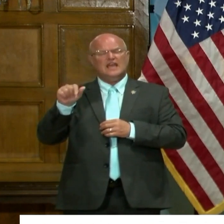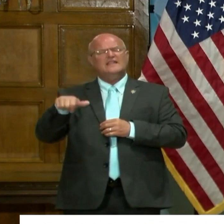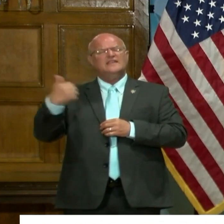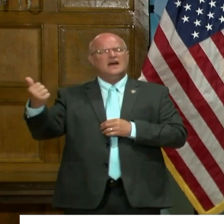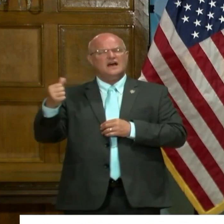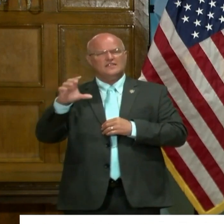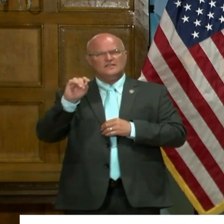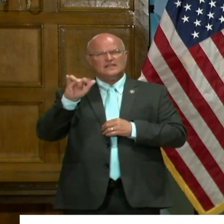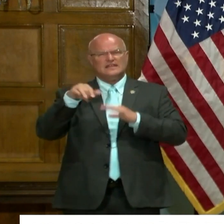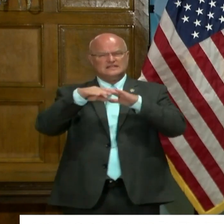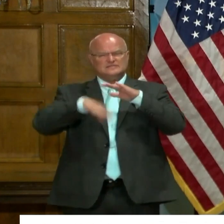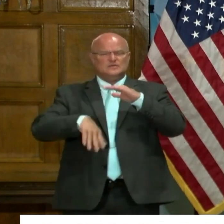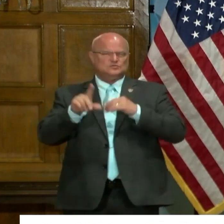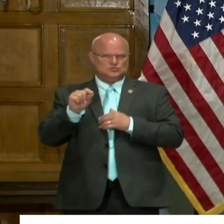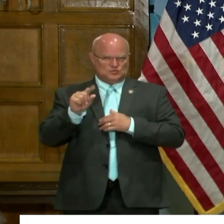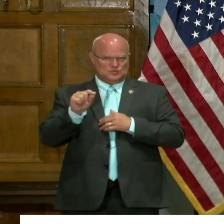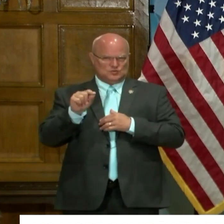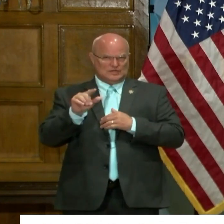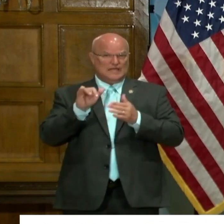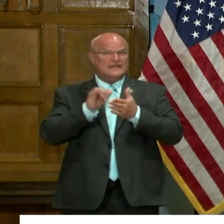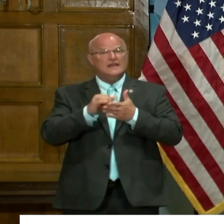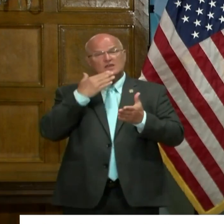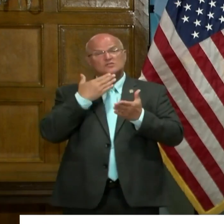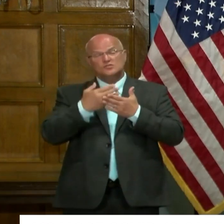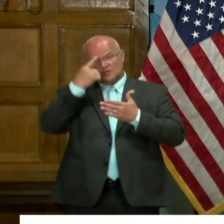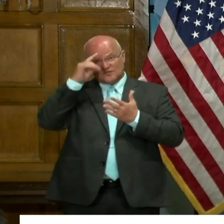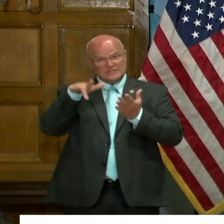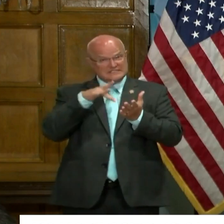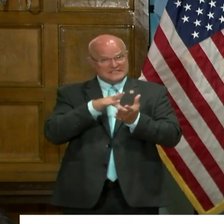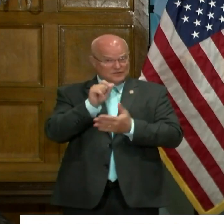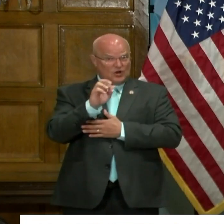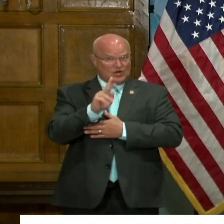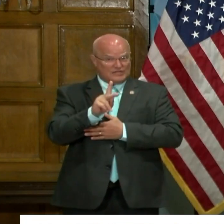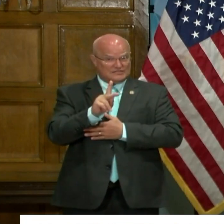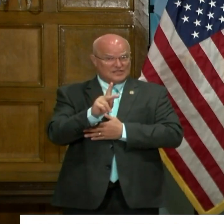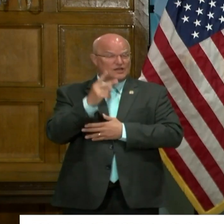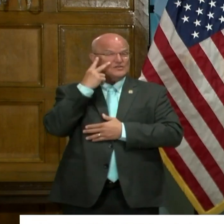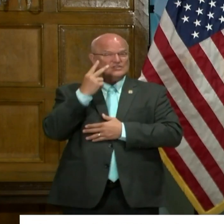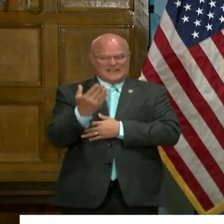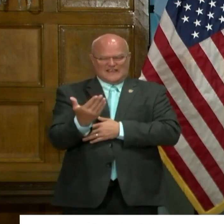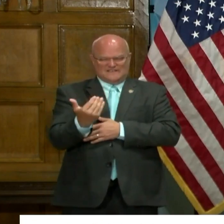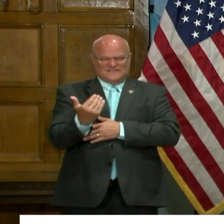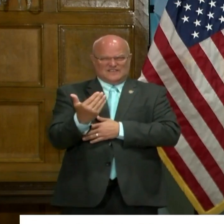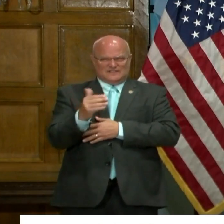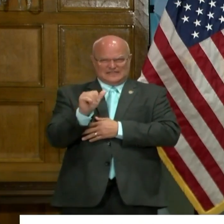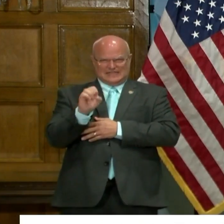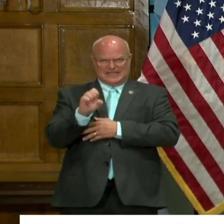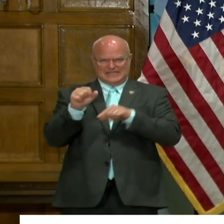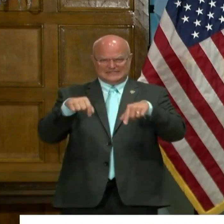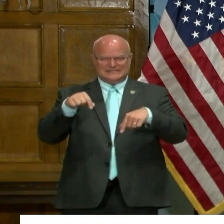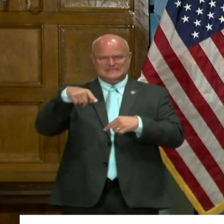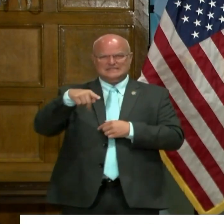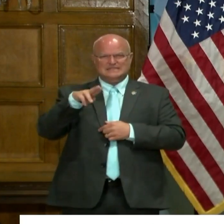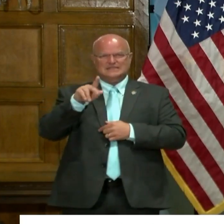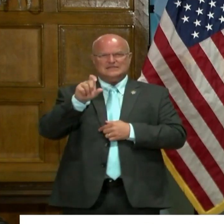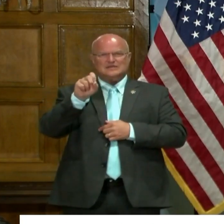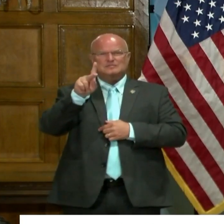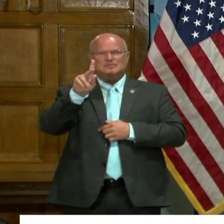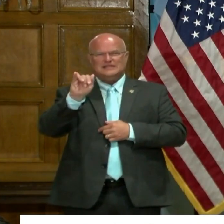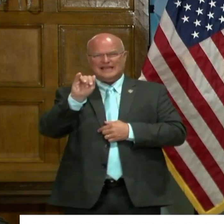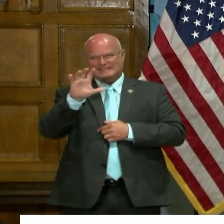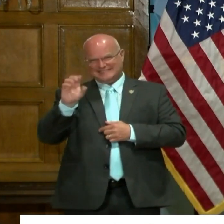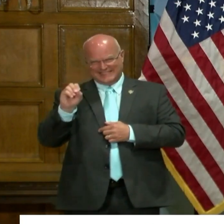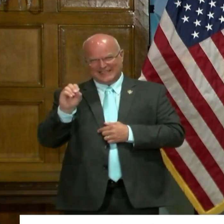were below 20, which is very good for Central Arkansas whenever you see 15 cases, new cases in